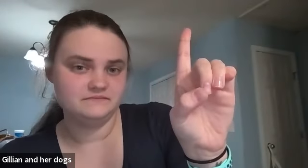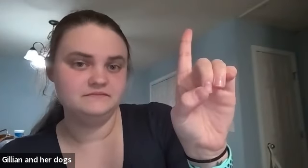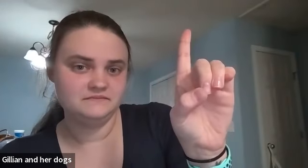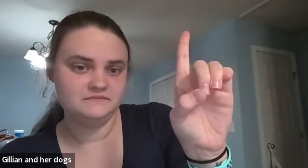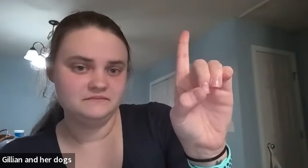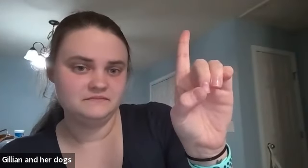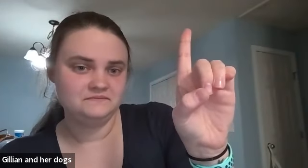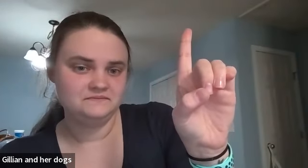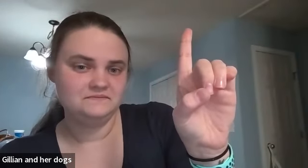Good.